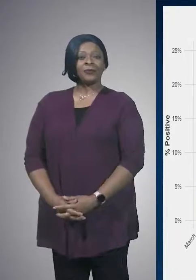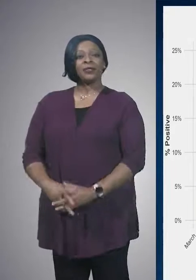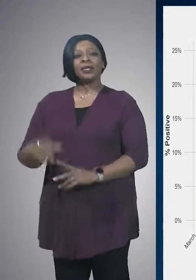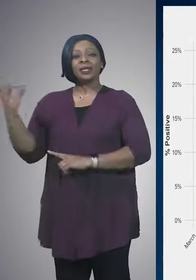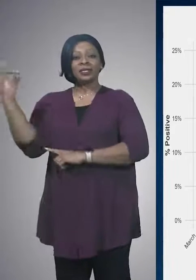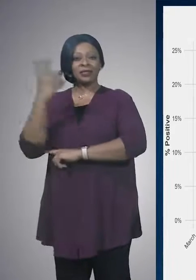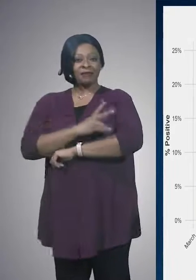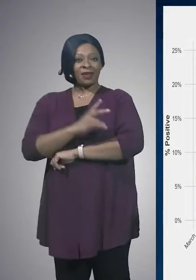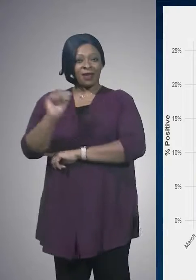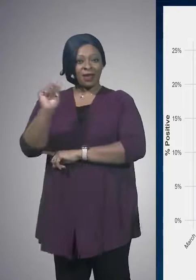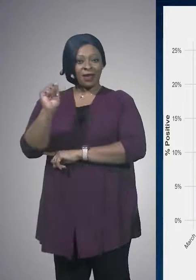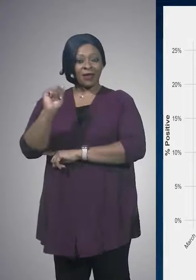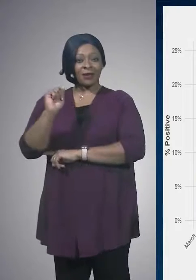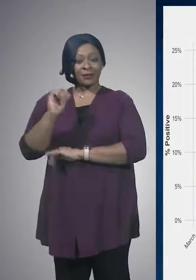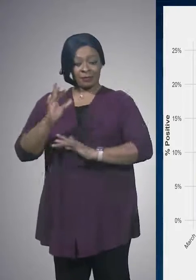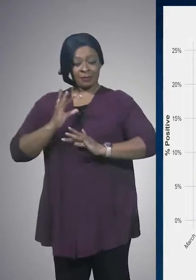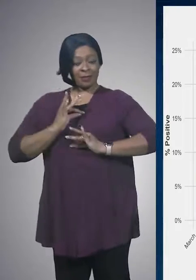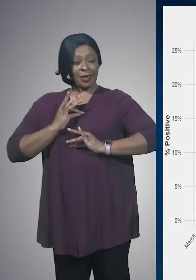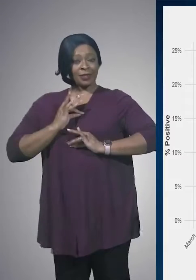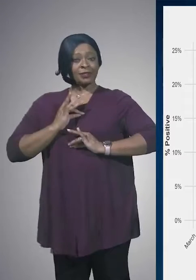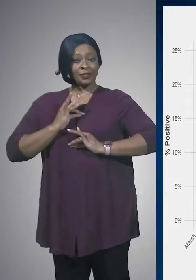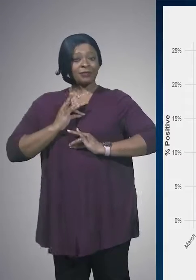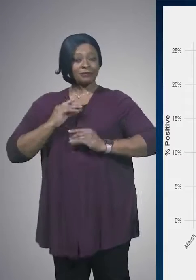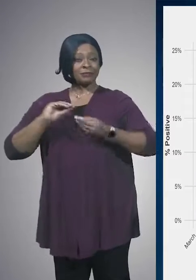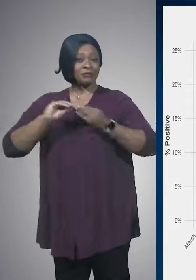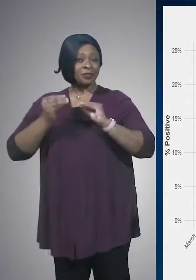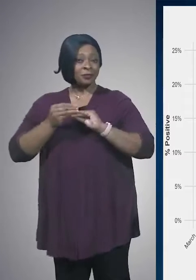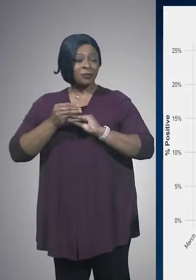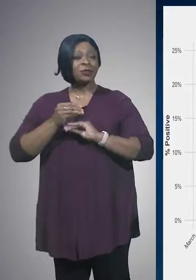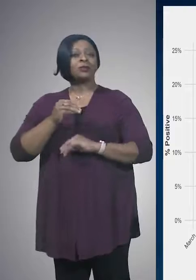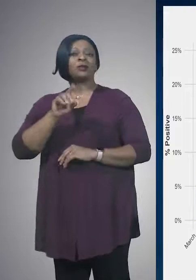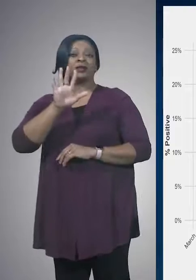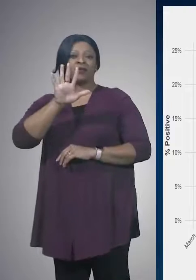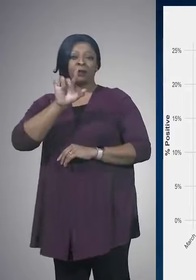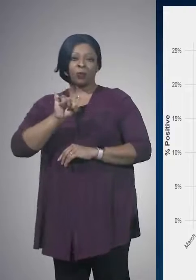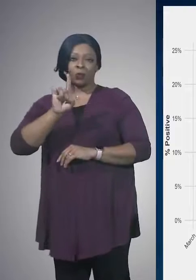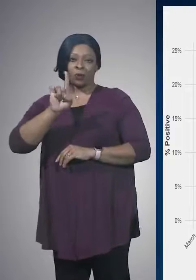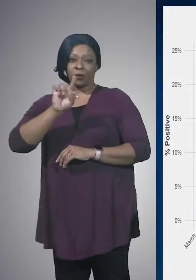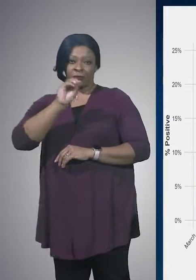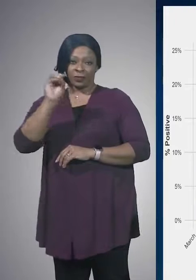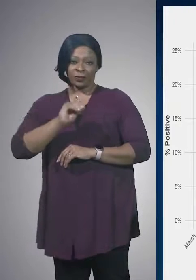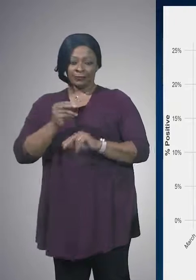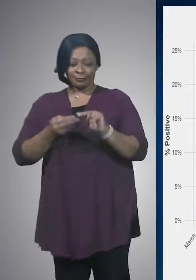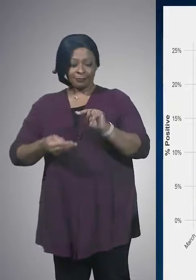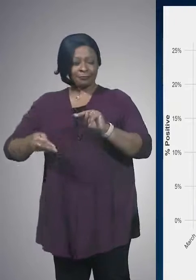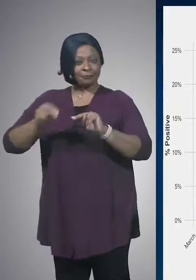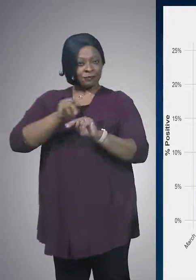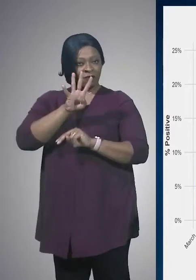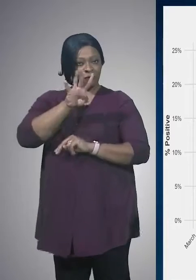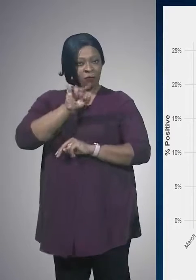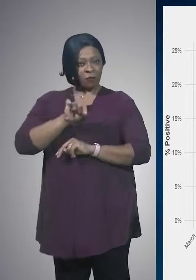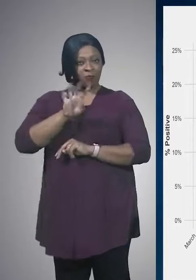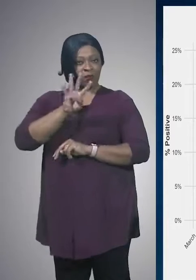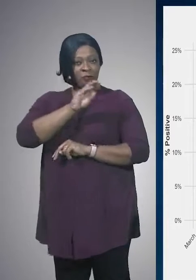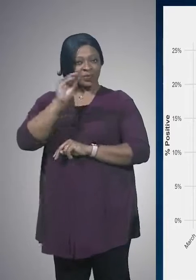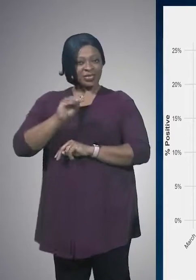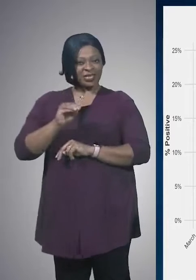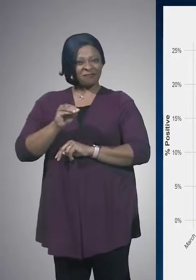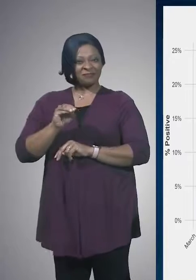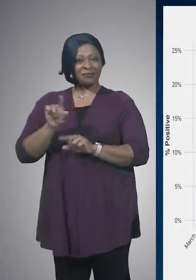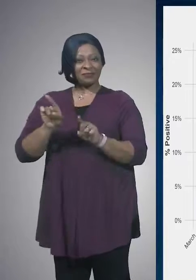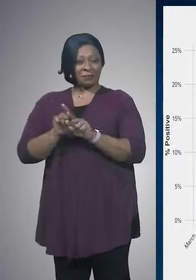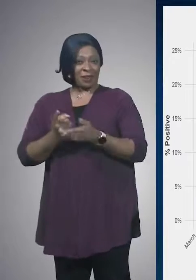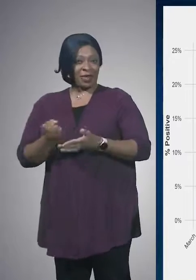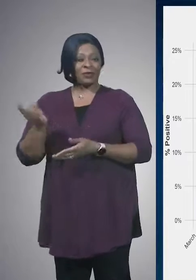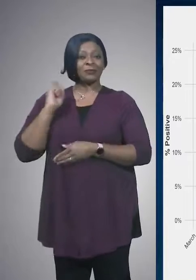7-day average test positivity rate is now 5.1%, which is up from 4.4% this time last